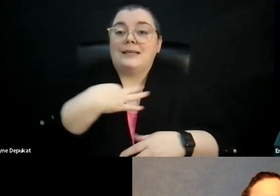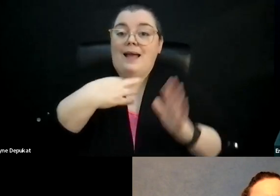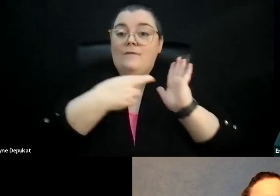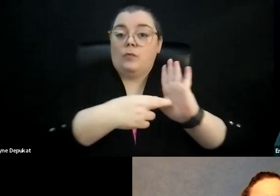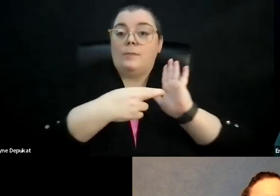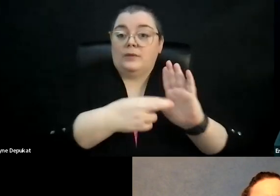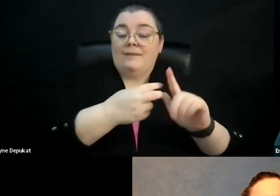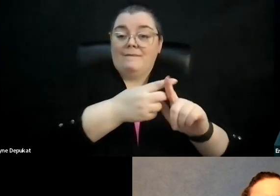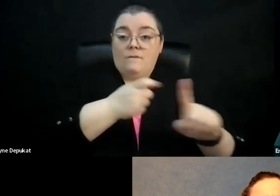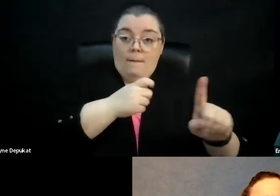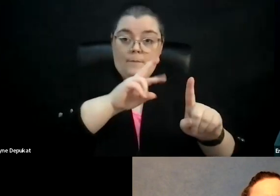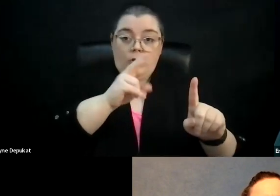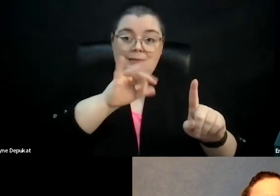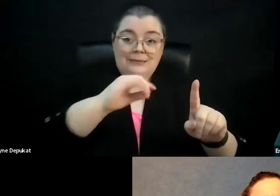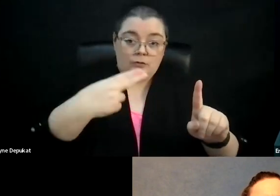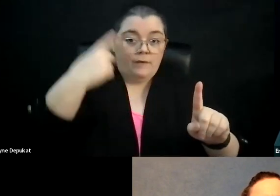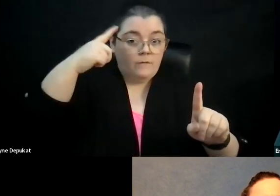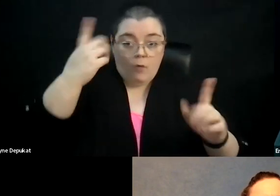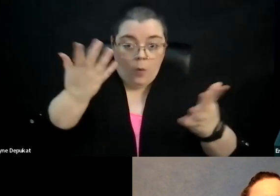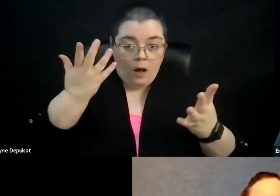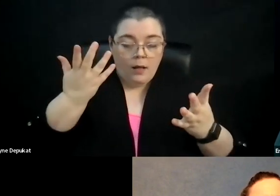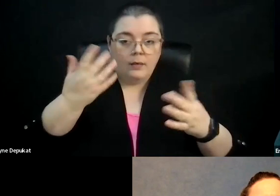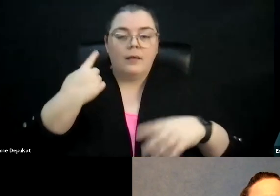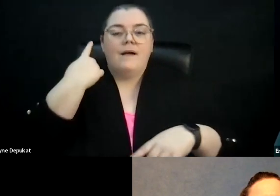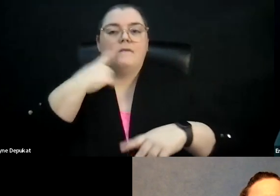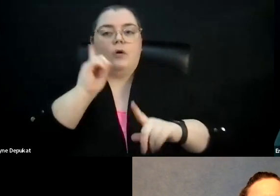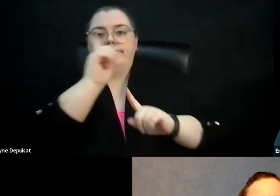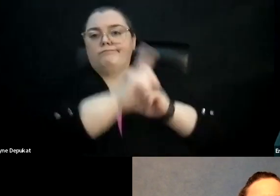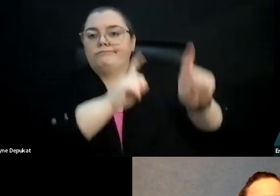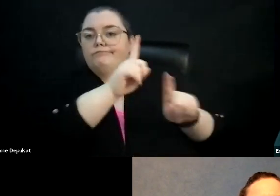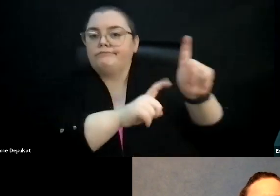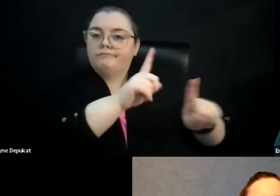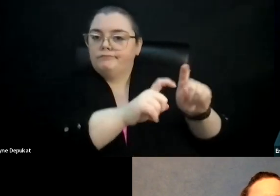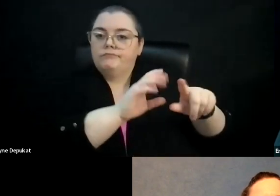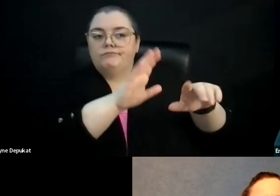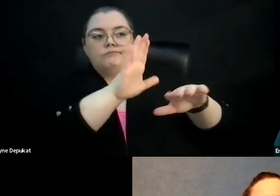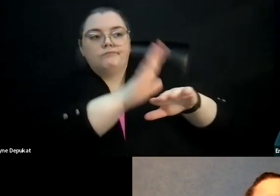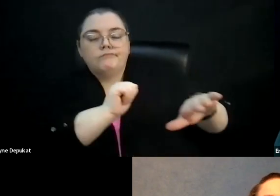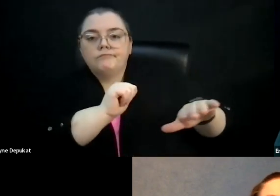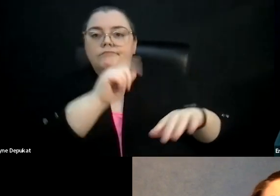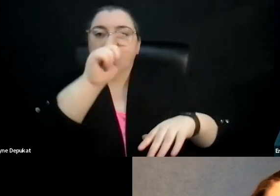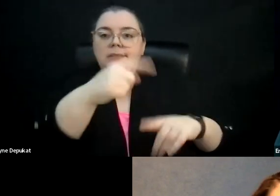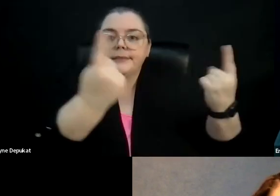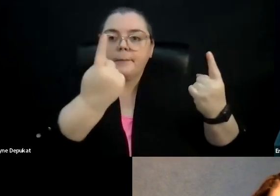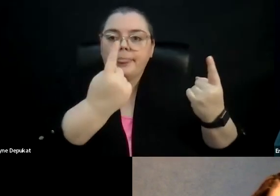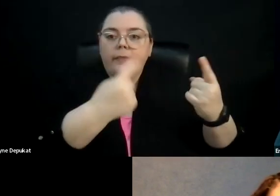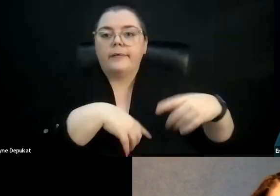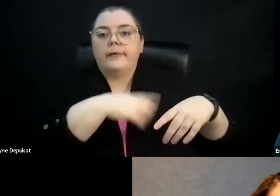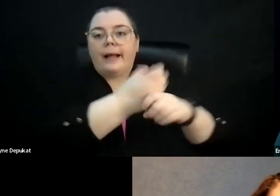in the beginning, we were told that any staff representation from the commission would only be for questioning, to call on them